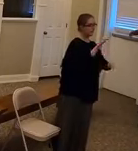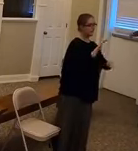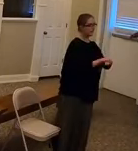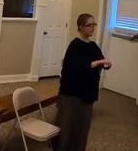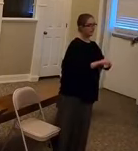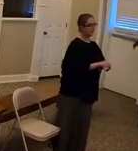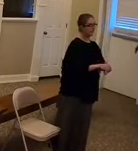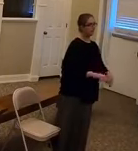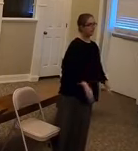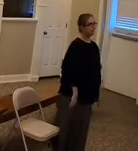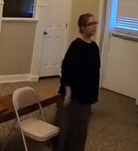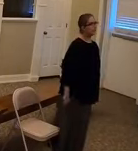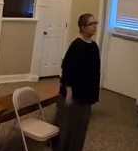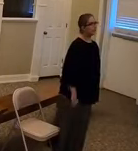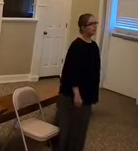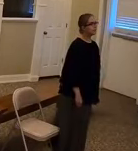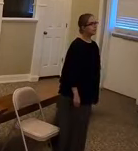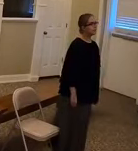him,